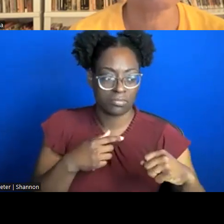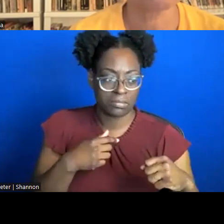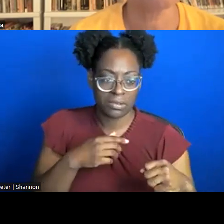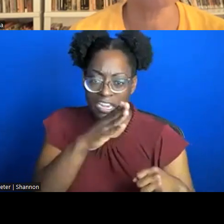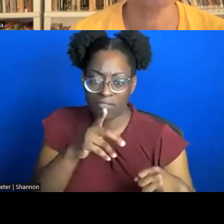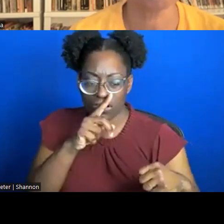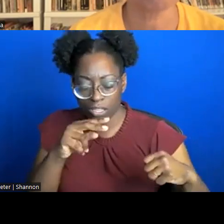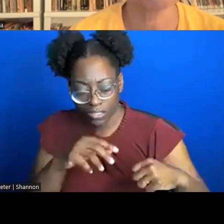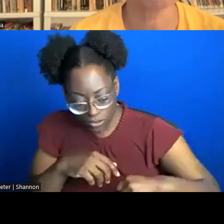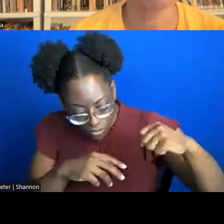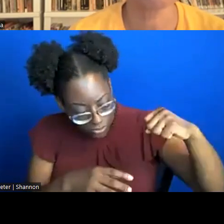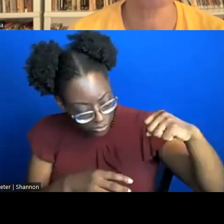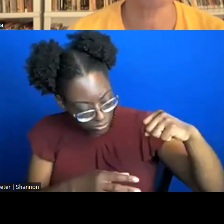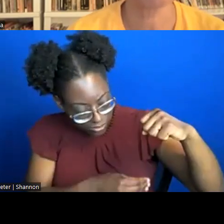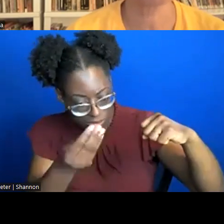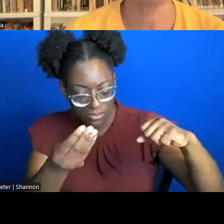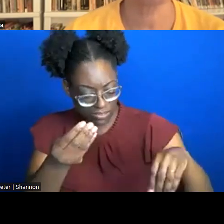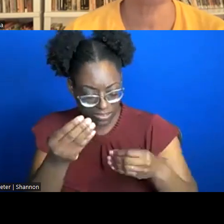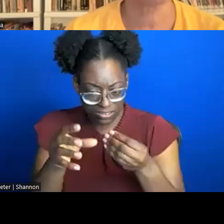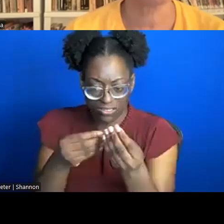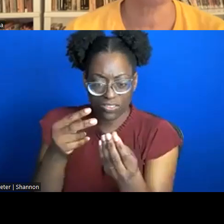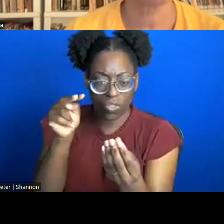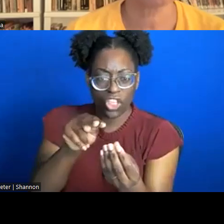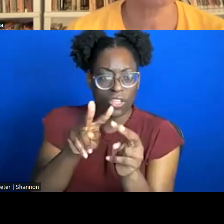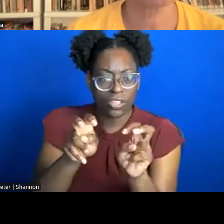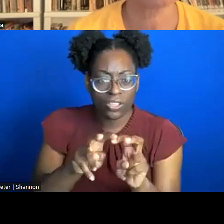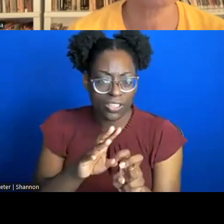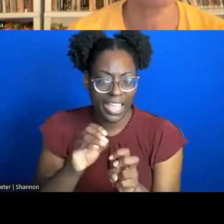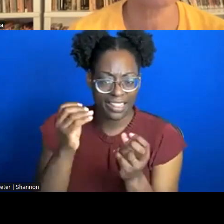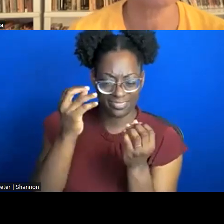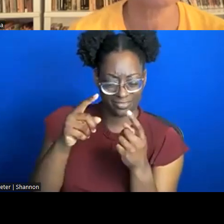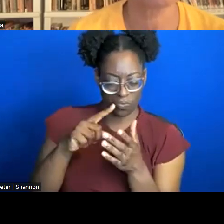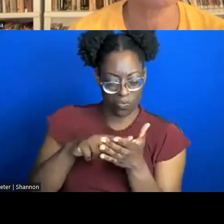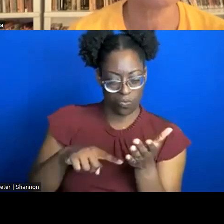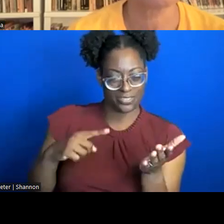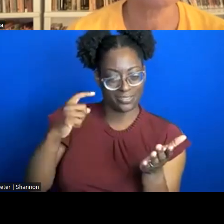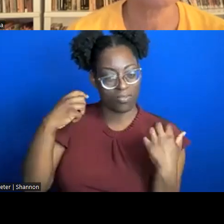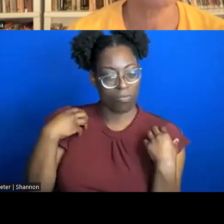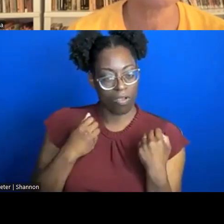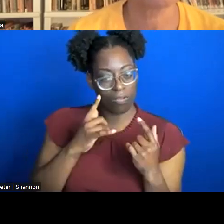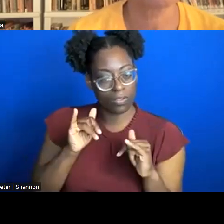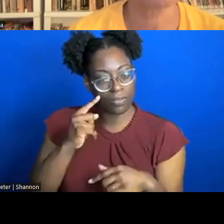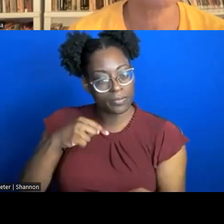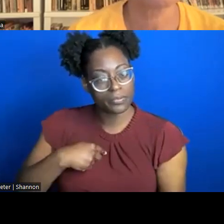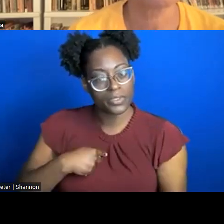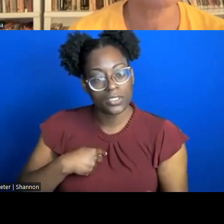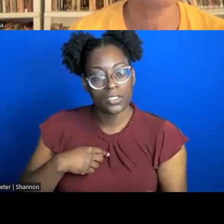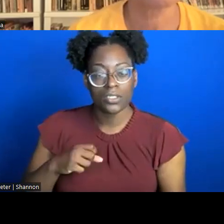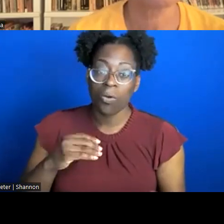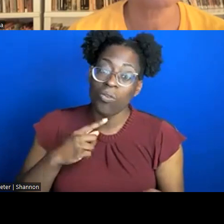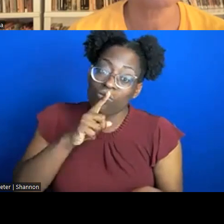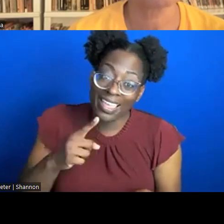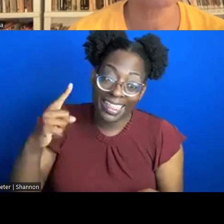that? So I think a lot of, again, really talks about just being understanding of the different forms of wellness that we can look to achieve and what it means to,